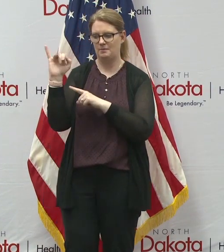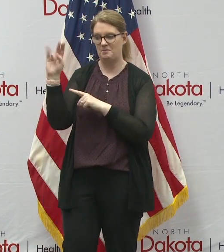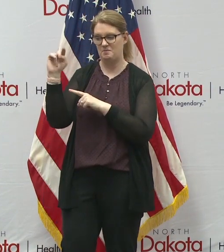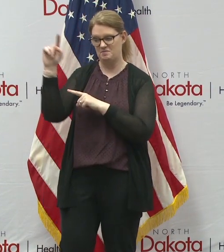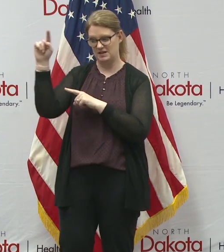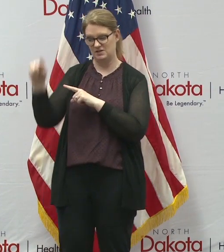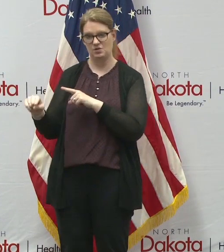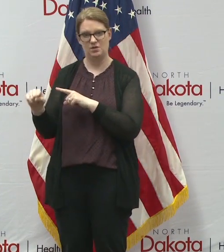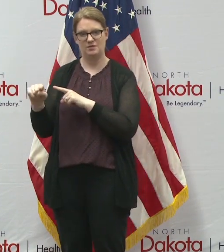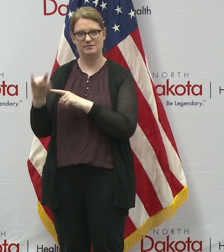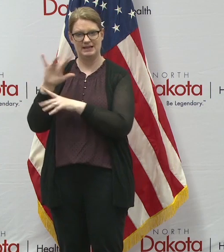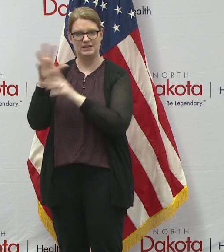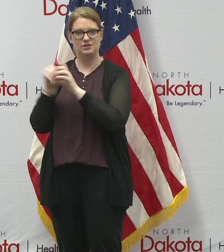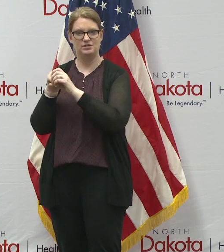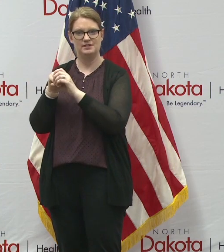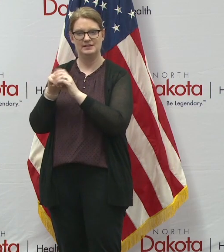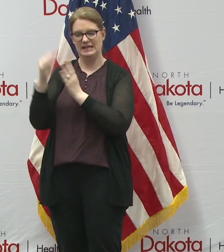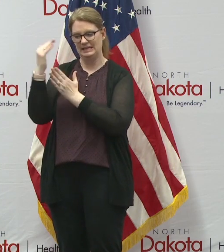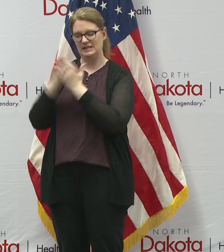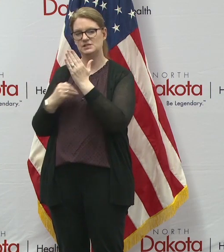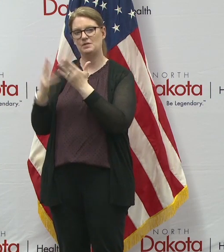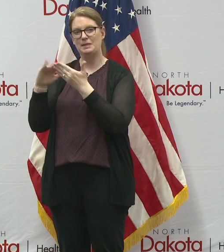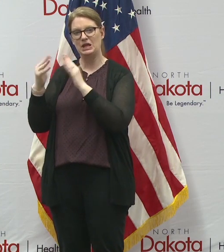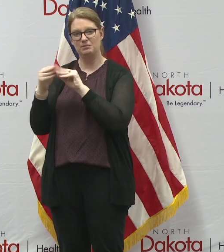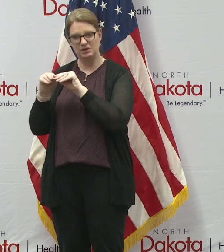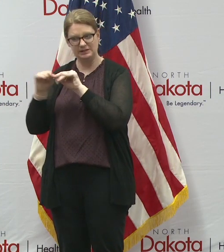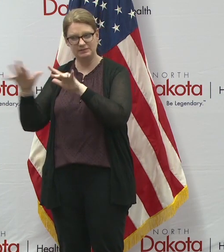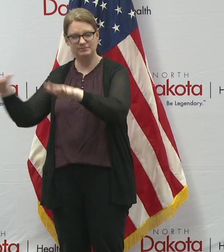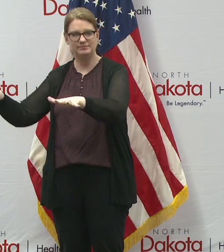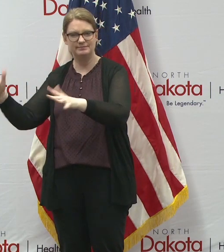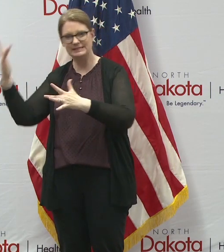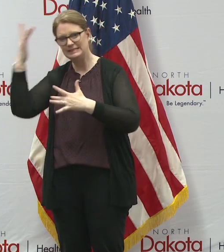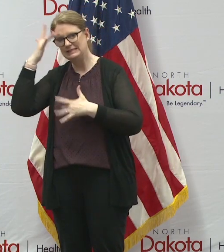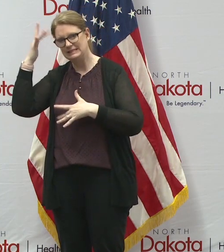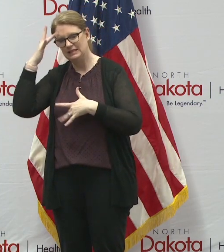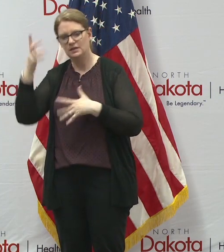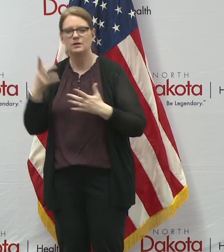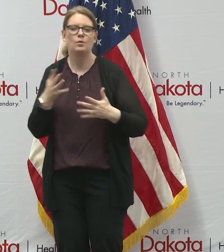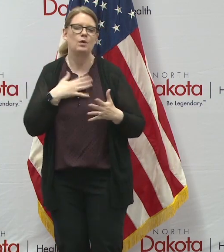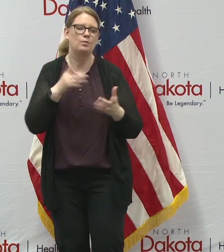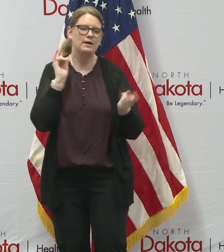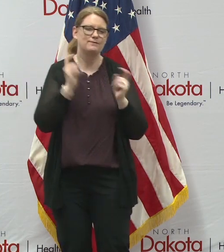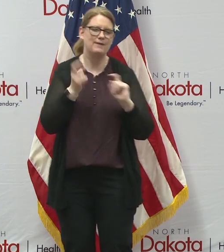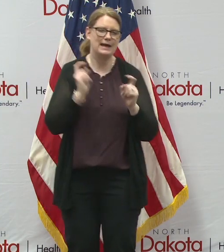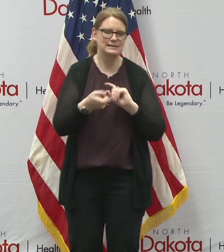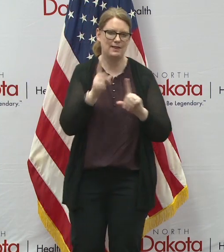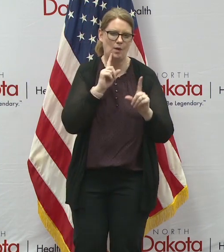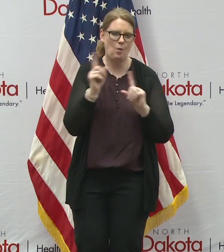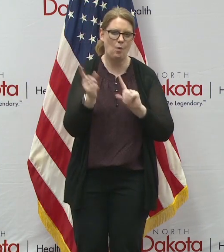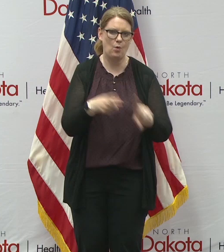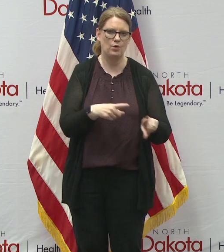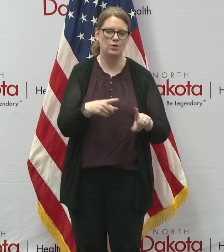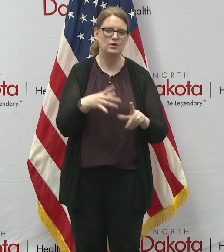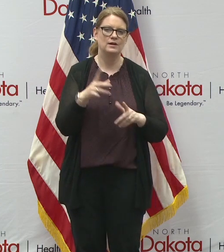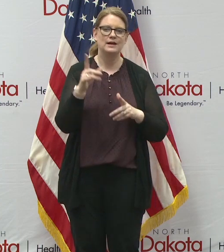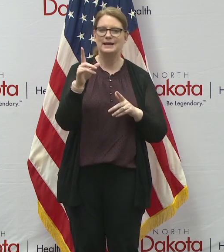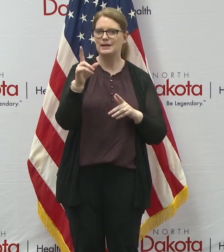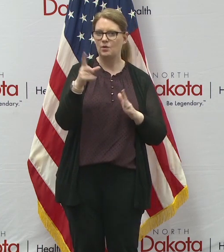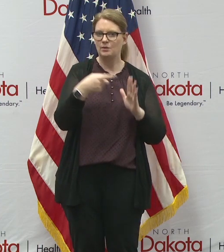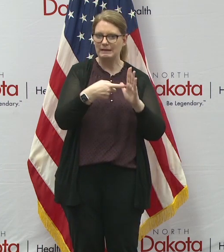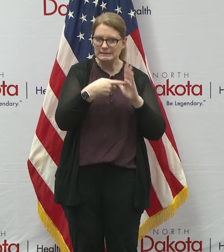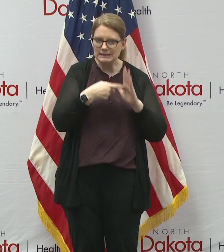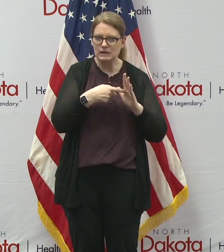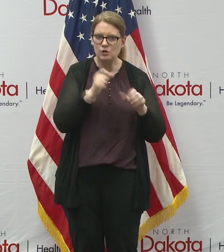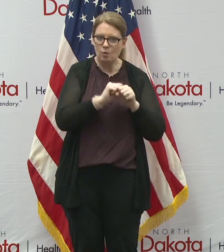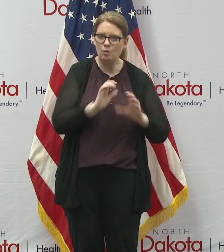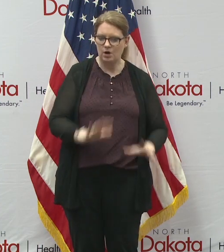community disease perspective. We are looking at revising that order to make it more clear that essential workers are free to go